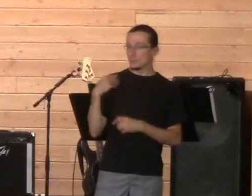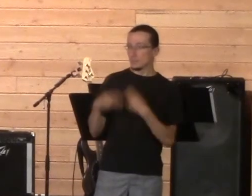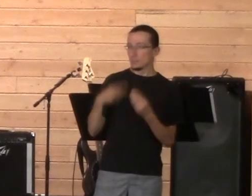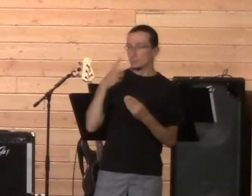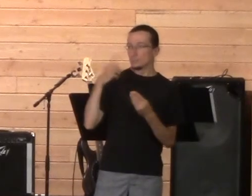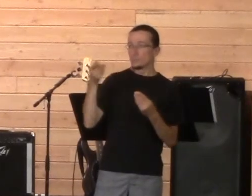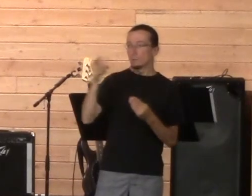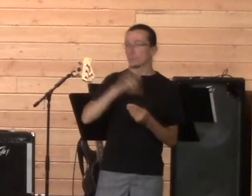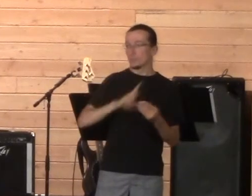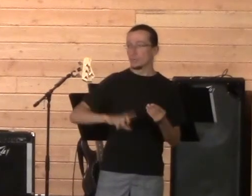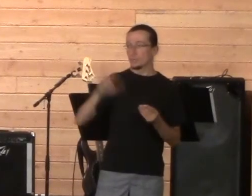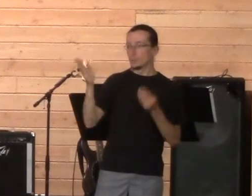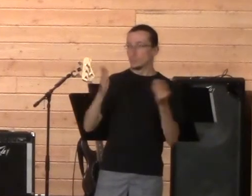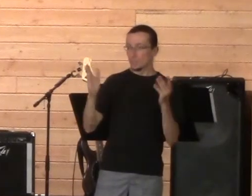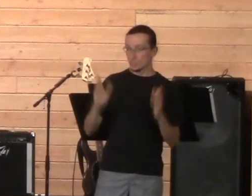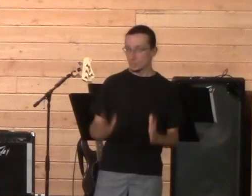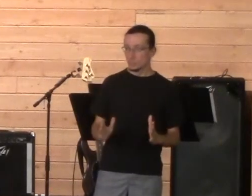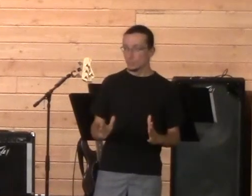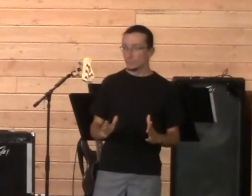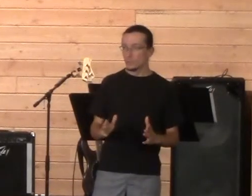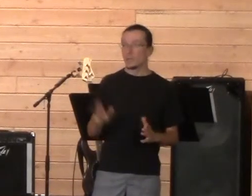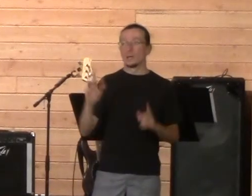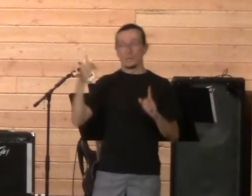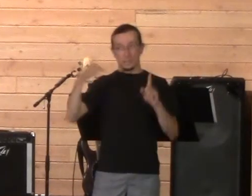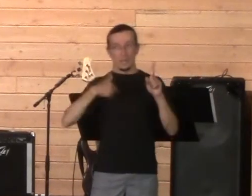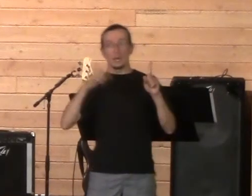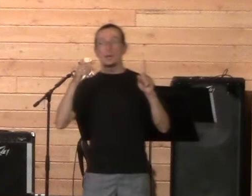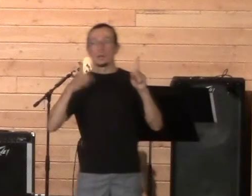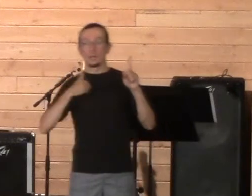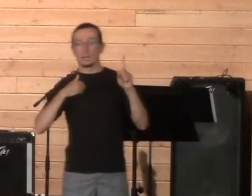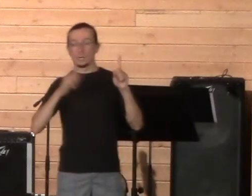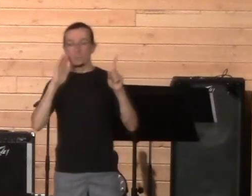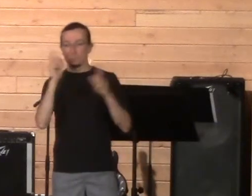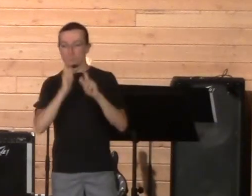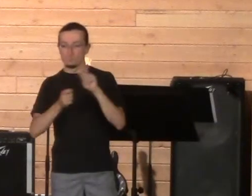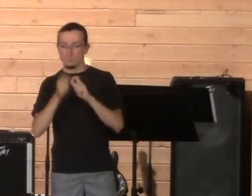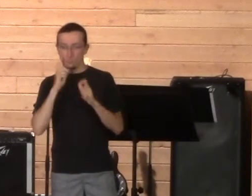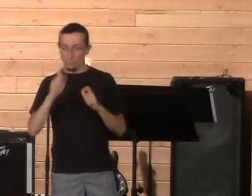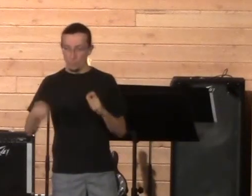their vindication from me, declares the Lord.